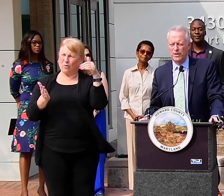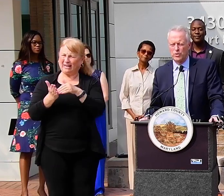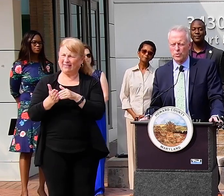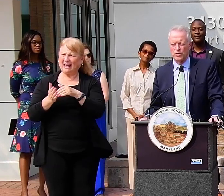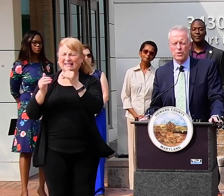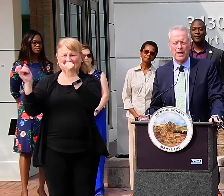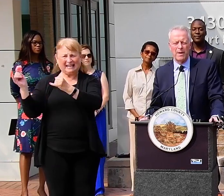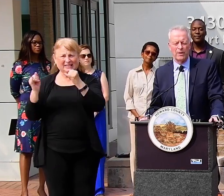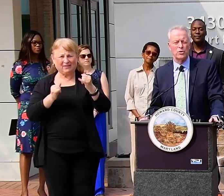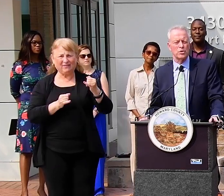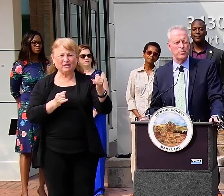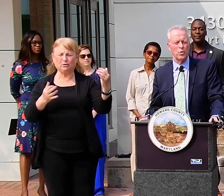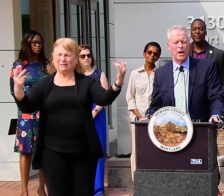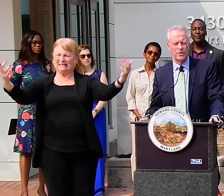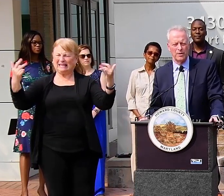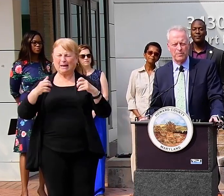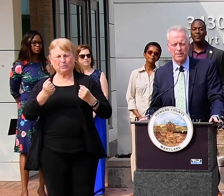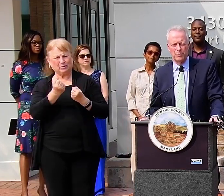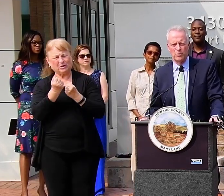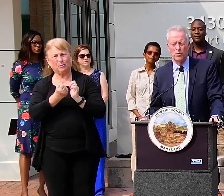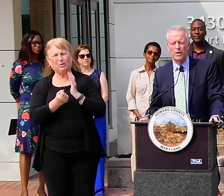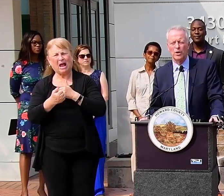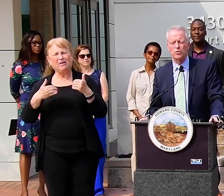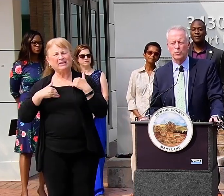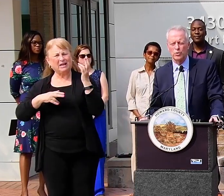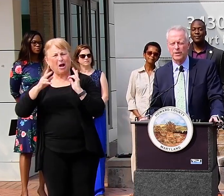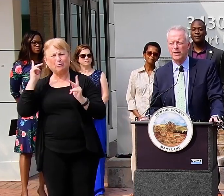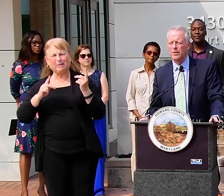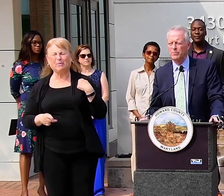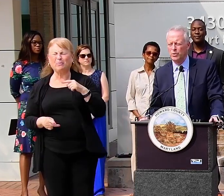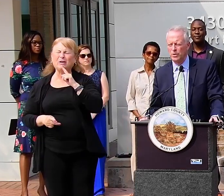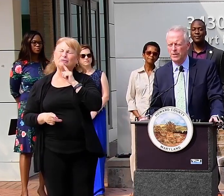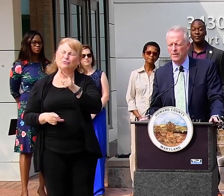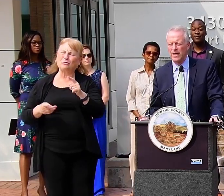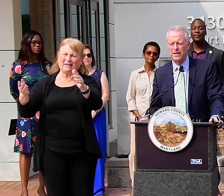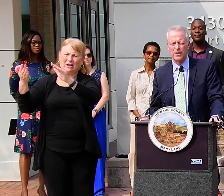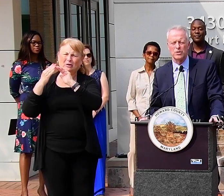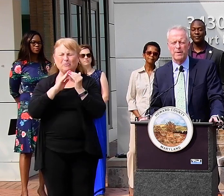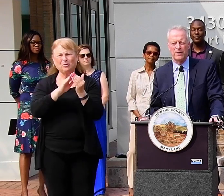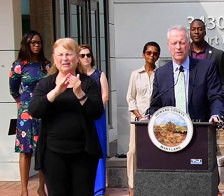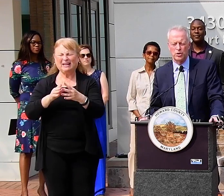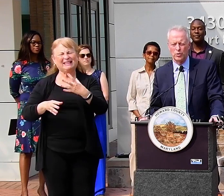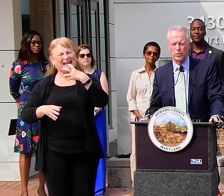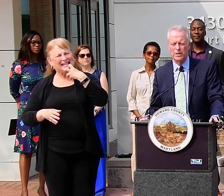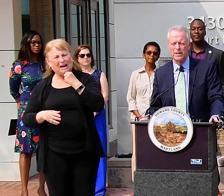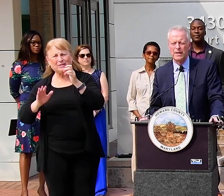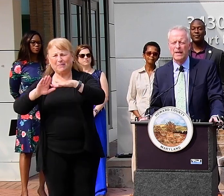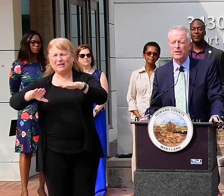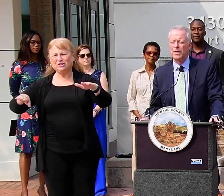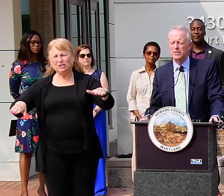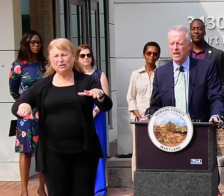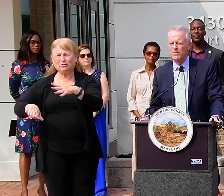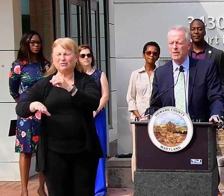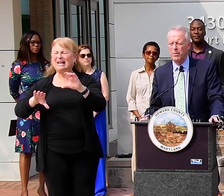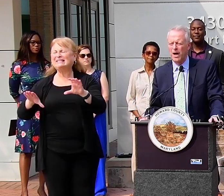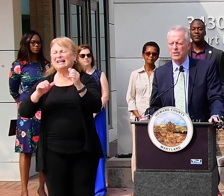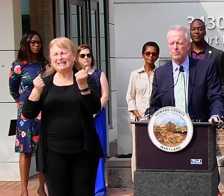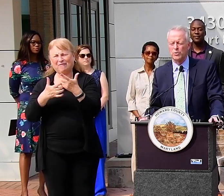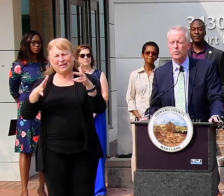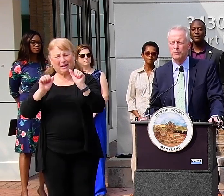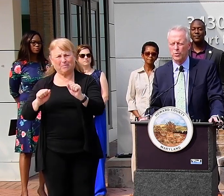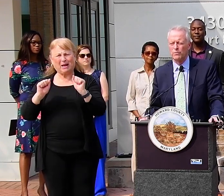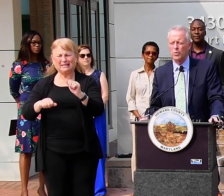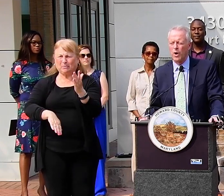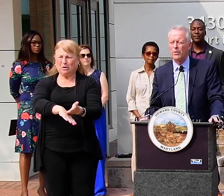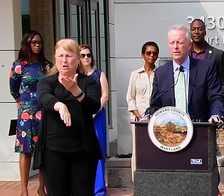40,000 individuals came out to support our young people. We are truly a community that cares about children and does everything